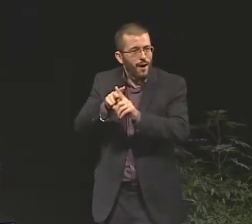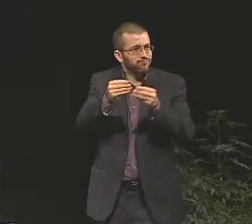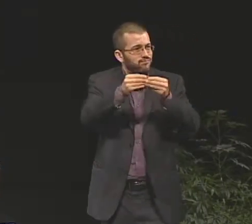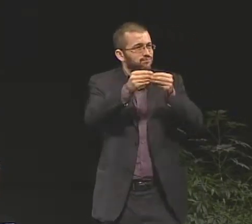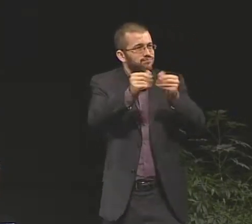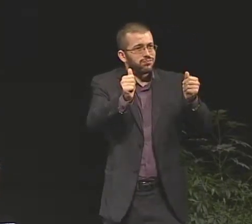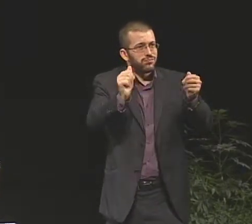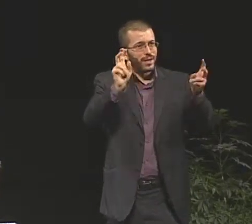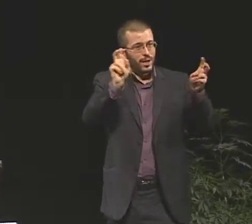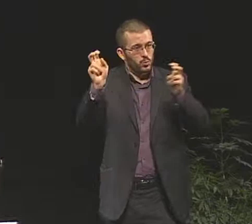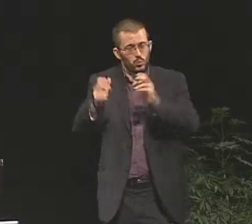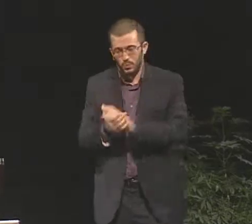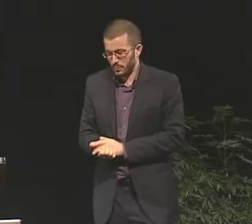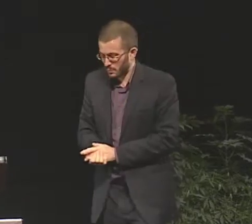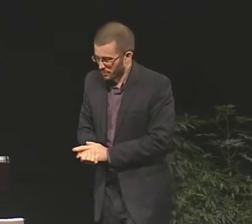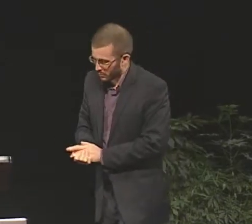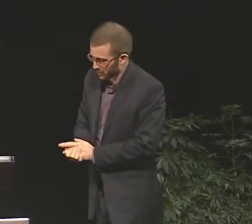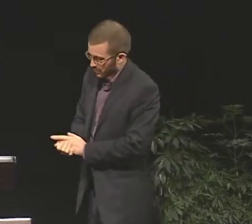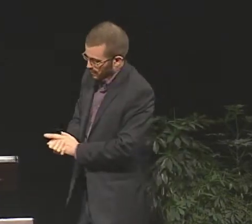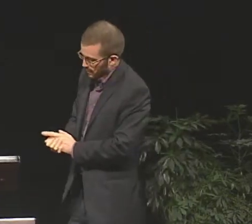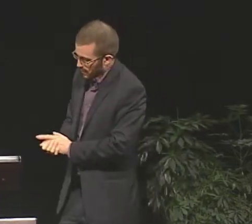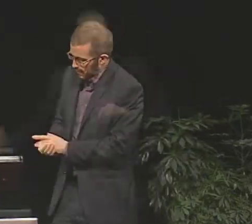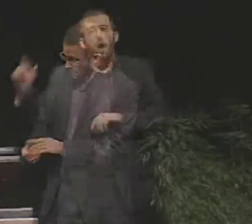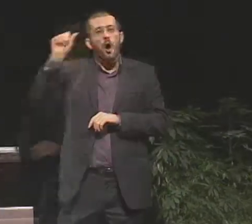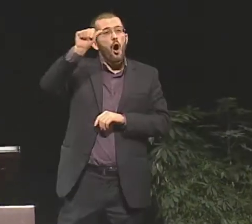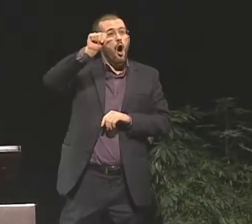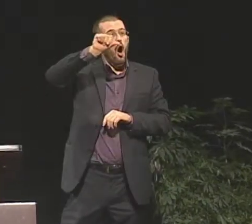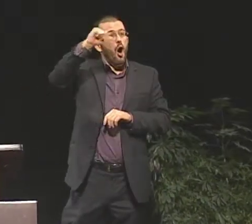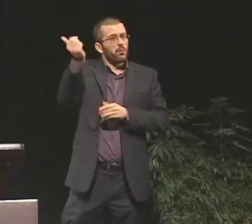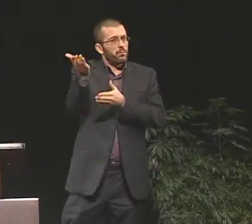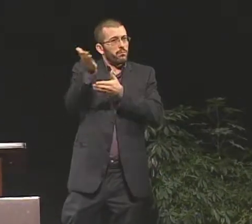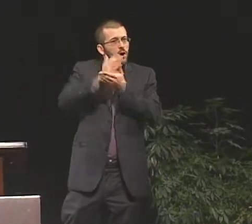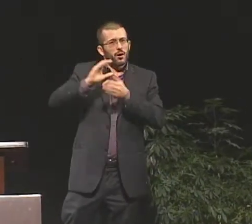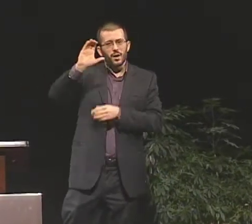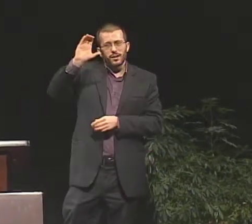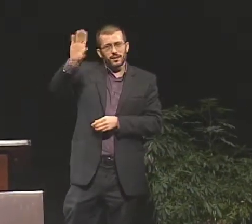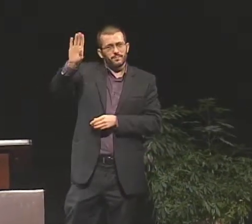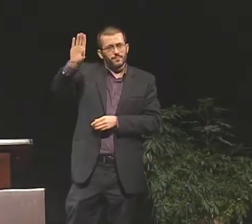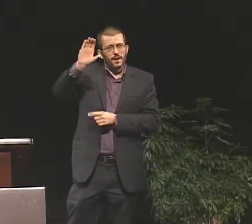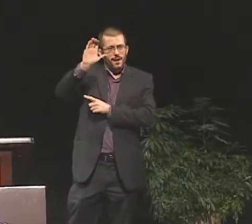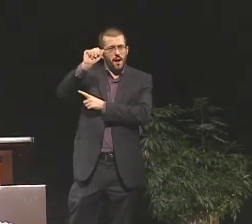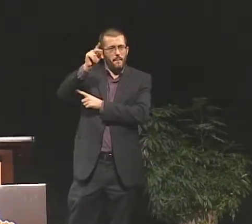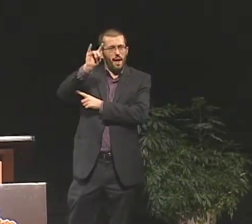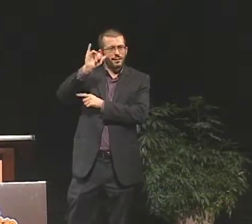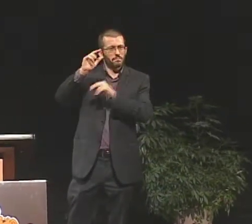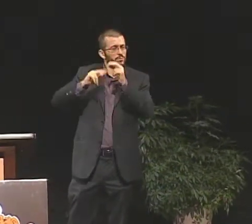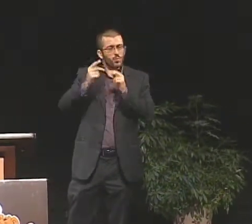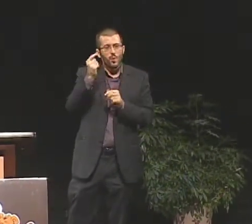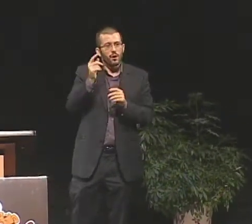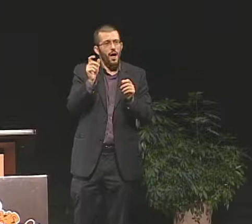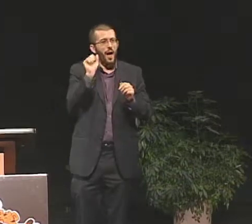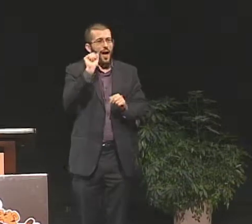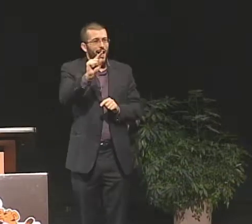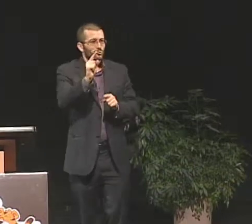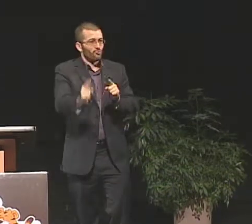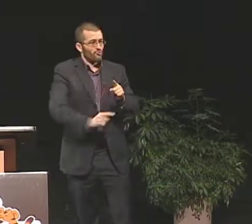and skills to handle the situations they find themselves in. Another part of capacity building is to ask the